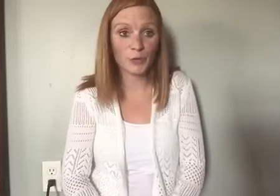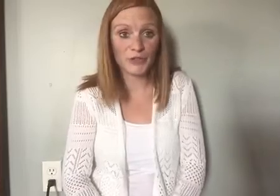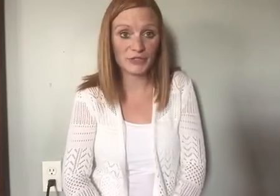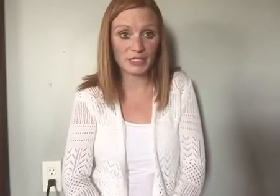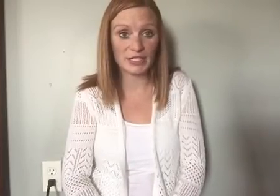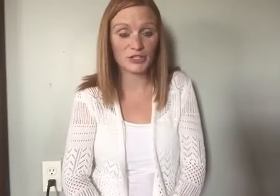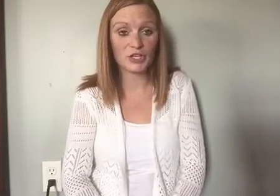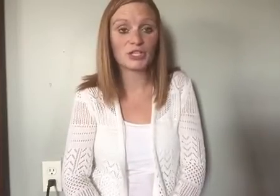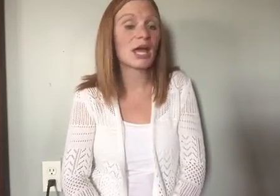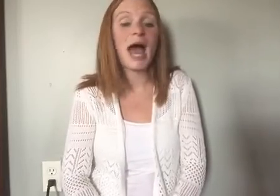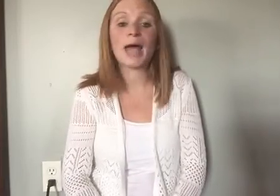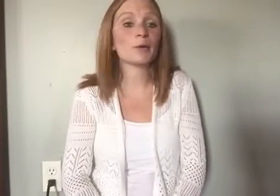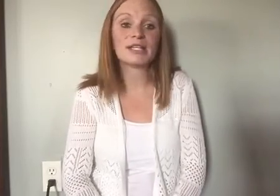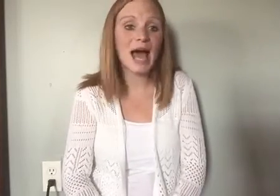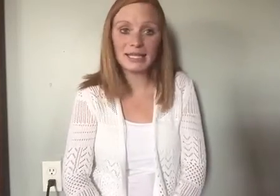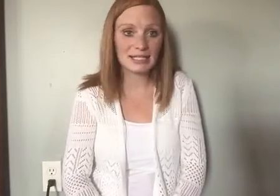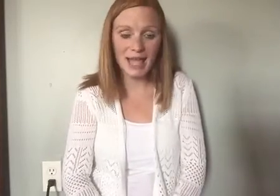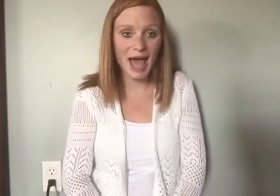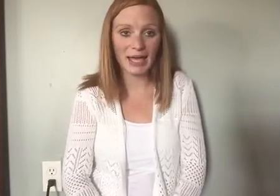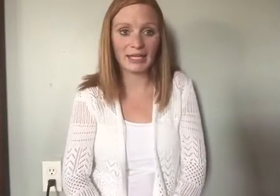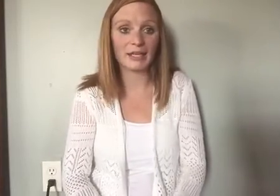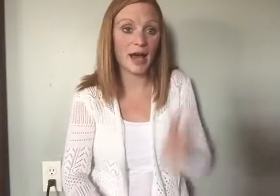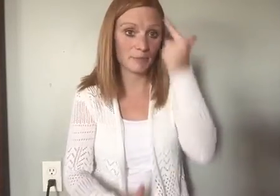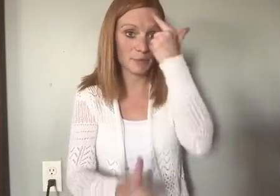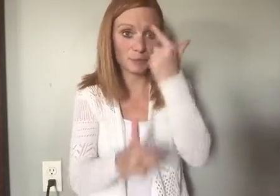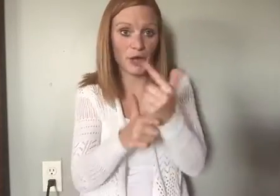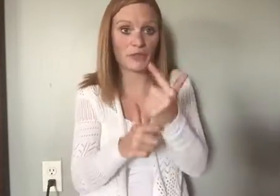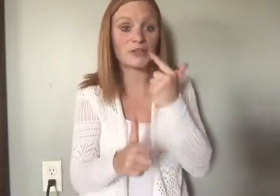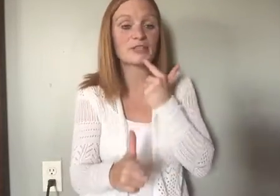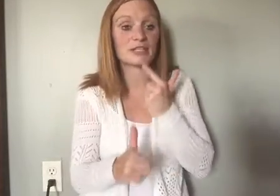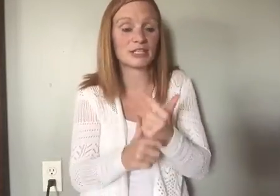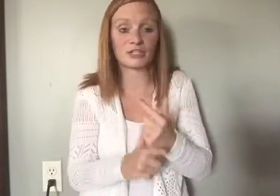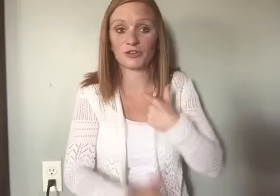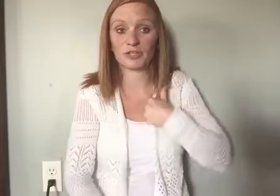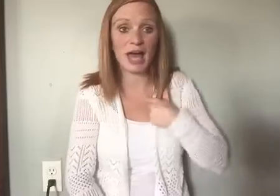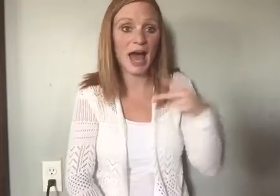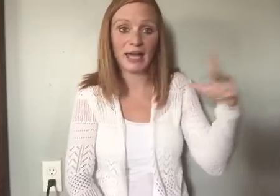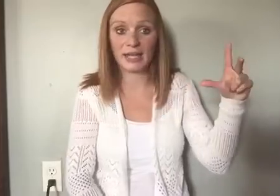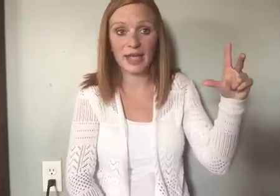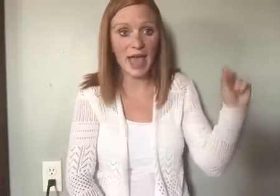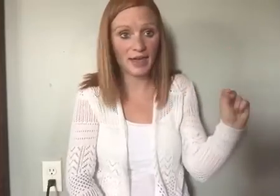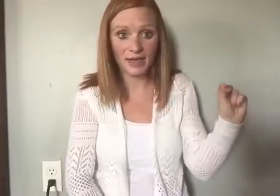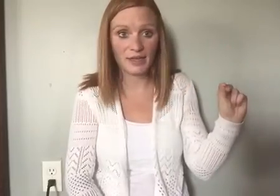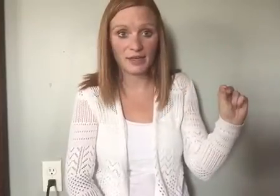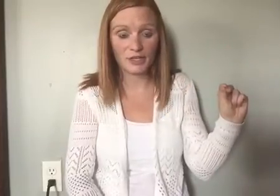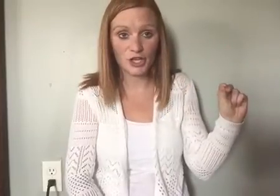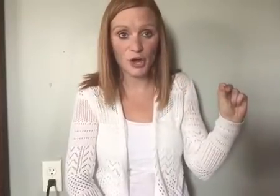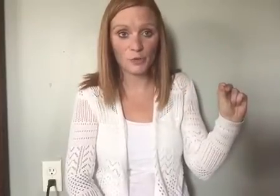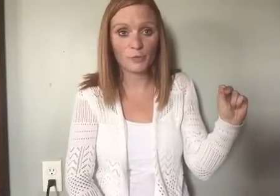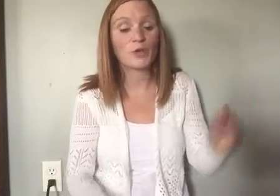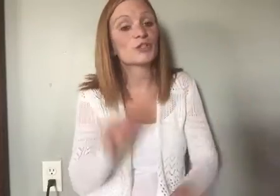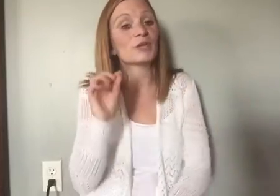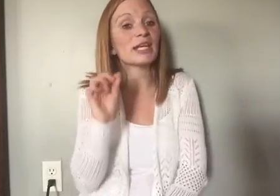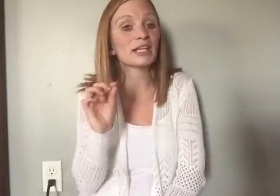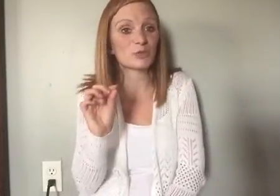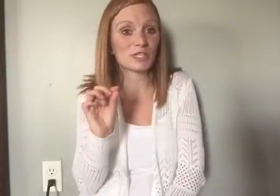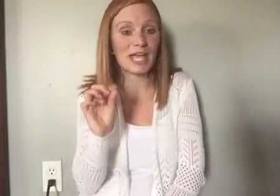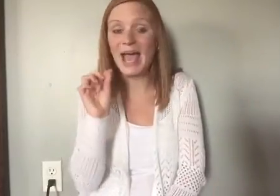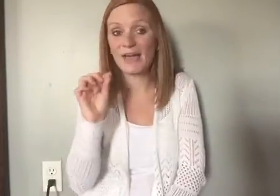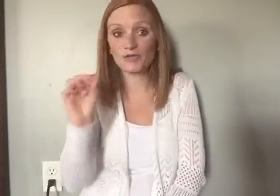brothers and sisters, I would not sign brothers, sisters, I, no. So in English we say I have